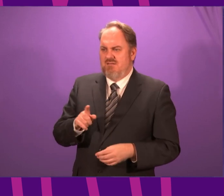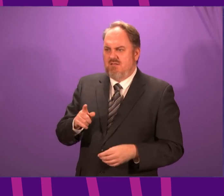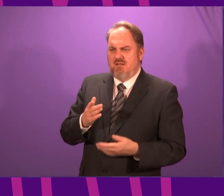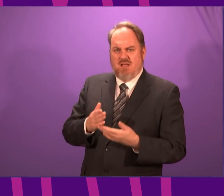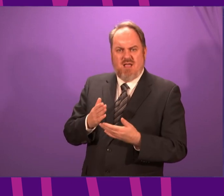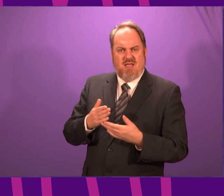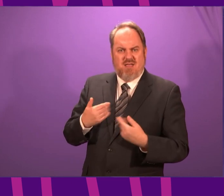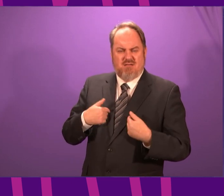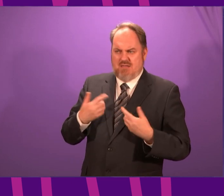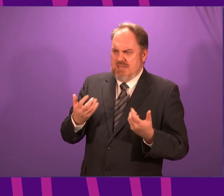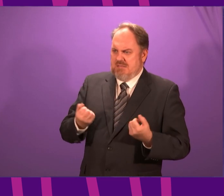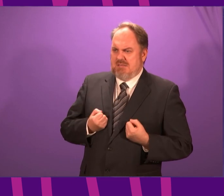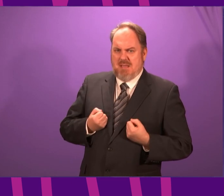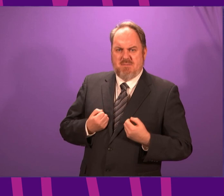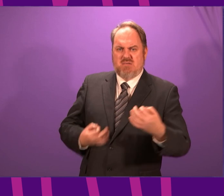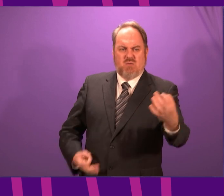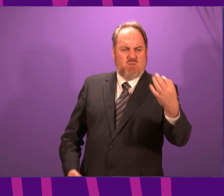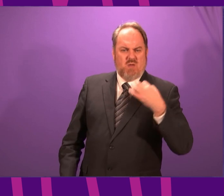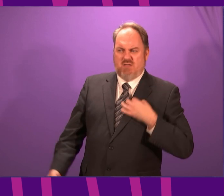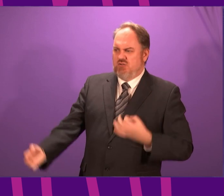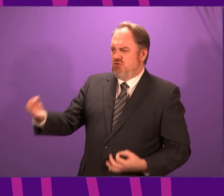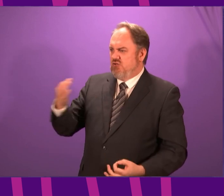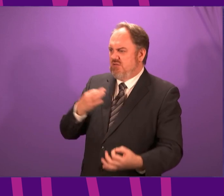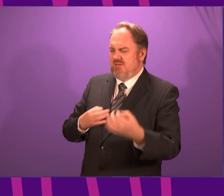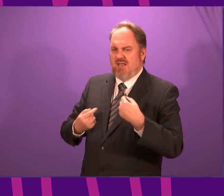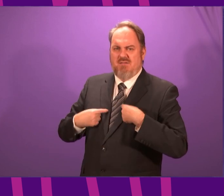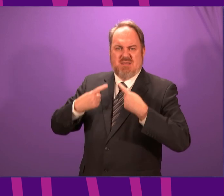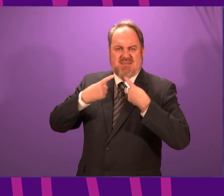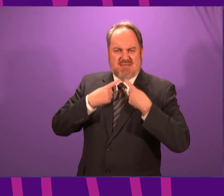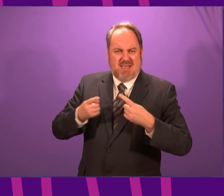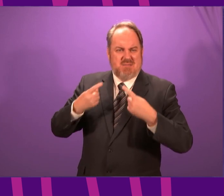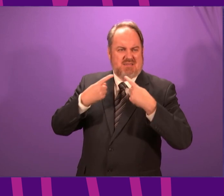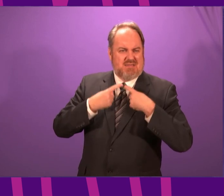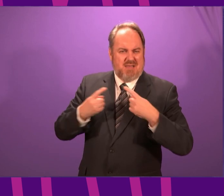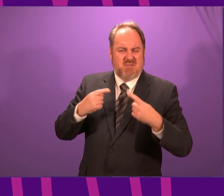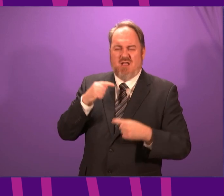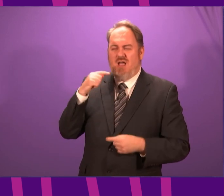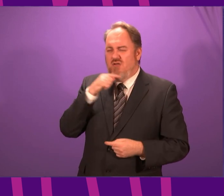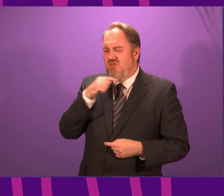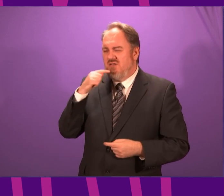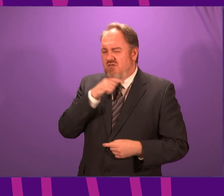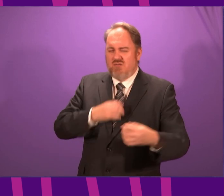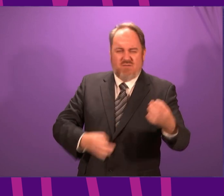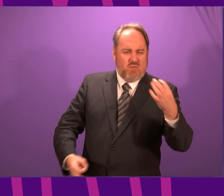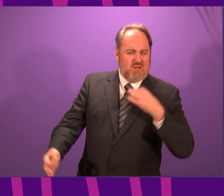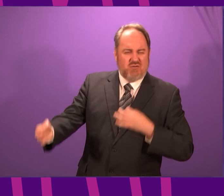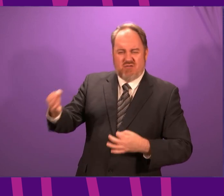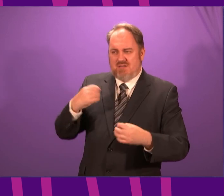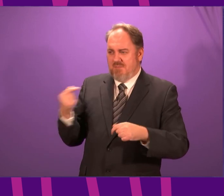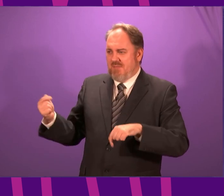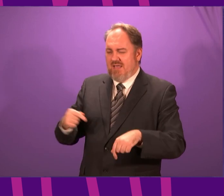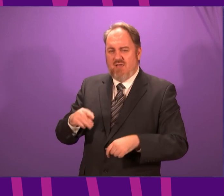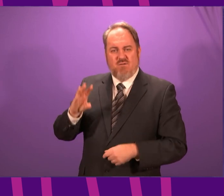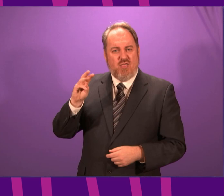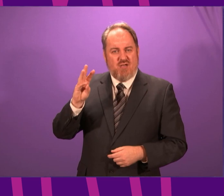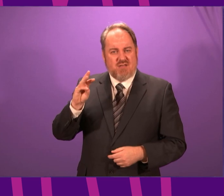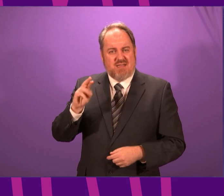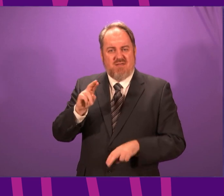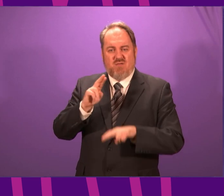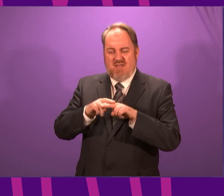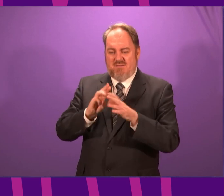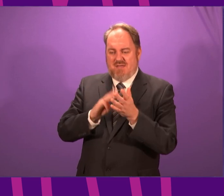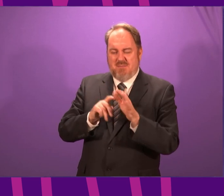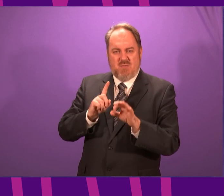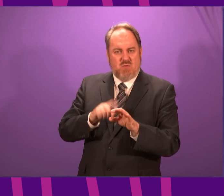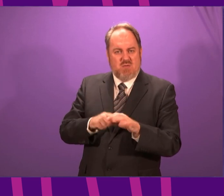from questions. I've given umpteen statements in the Parliament, answered probably hundreds of questions in the Parliament. I'll be back here on Thursday for the weekly